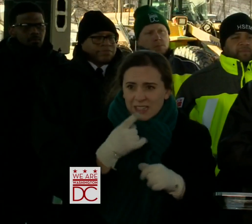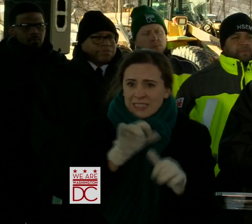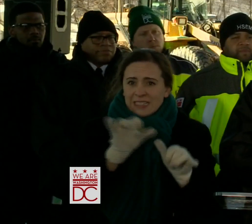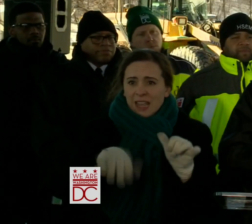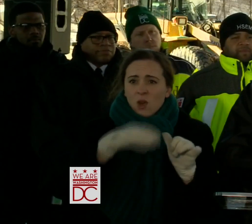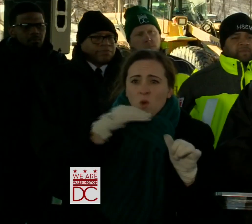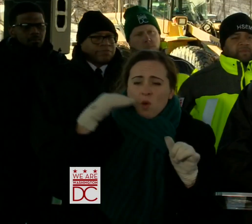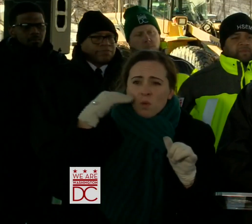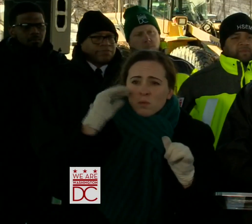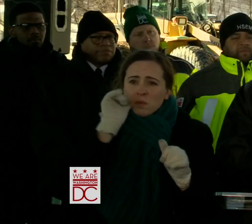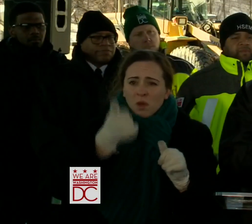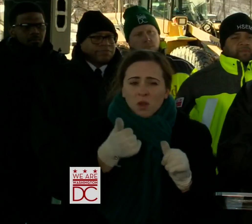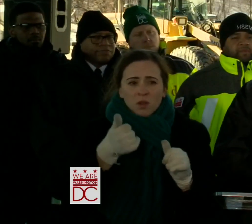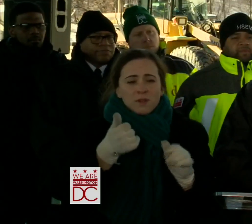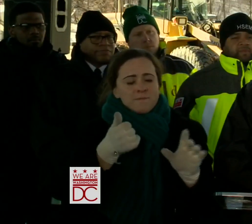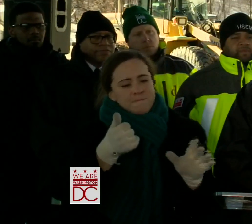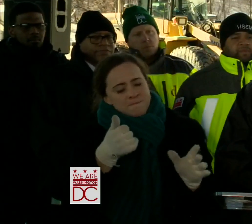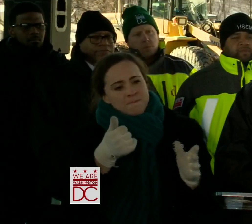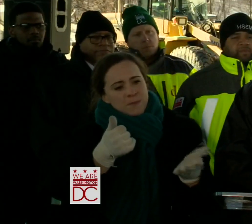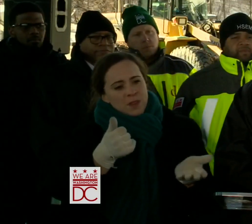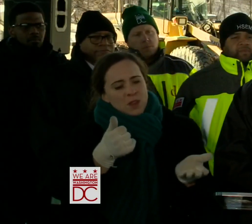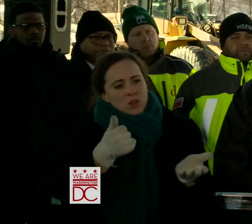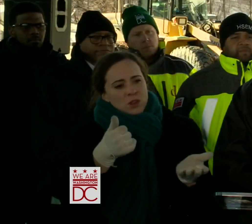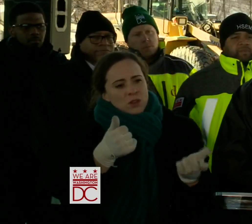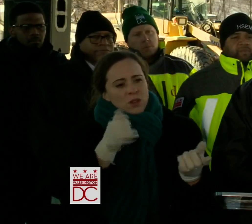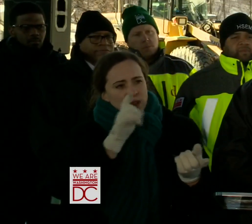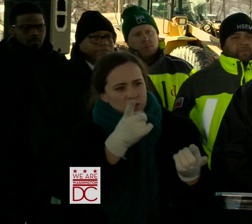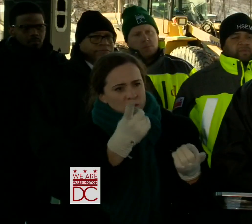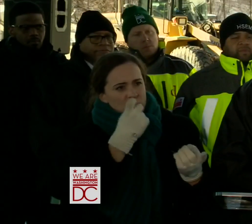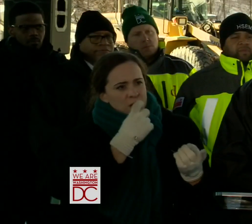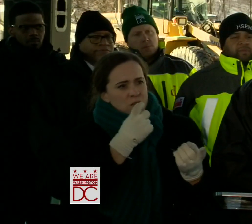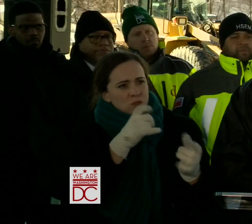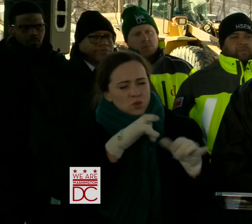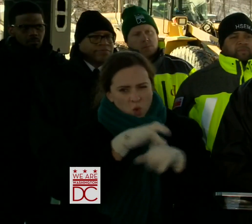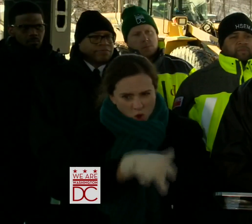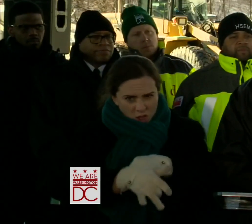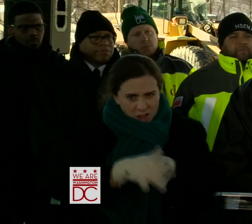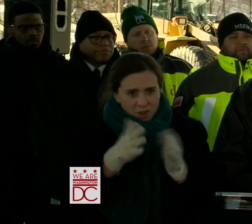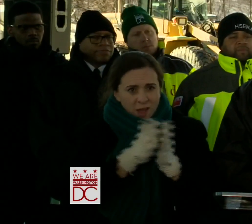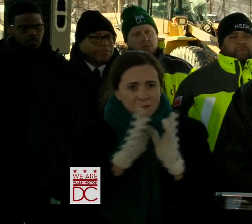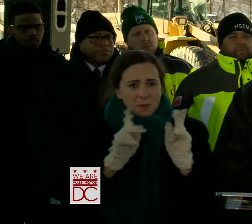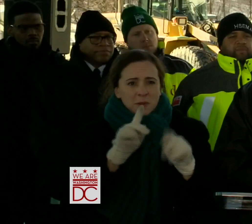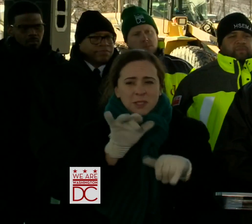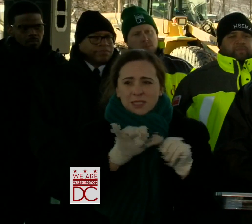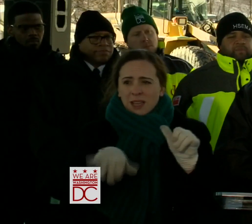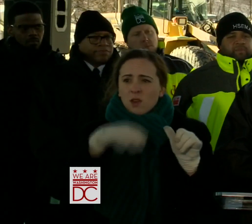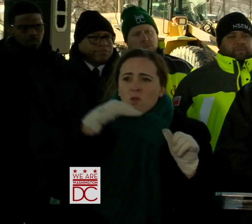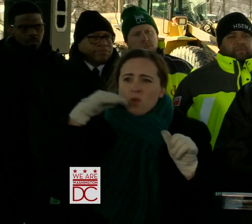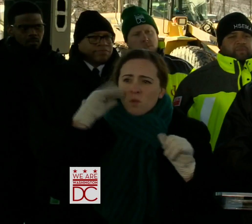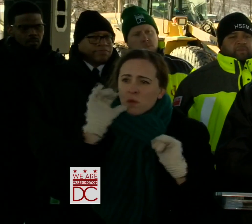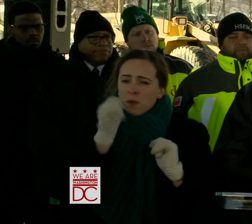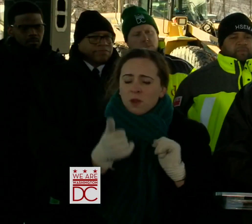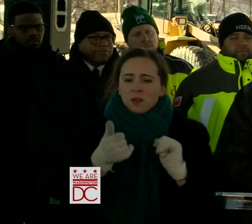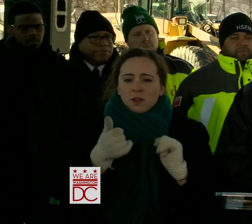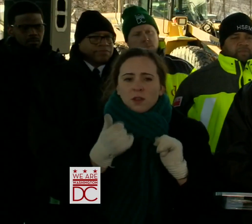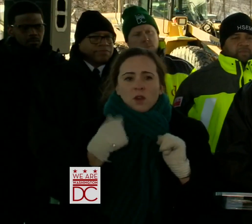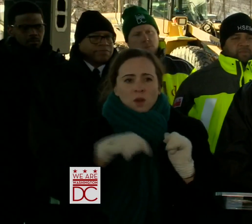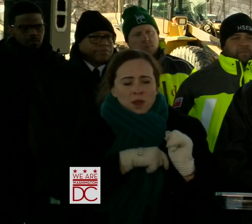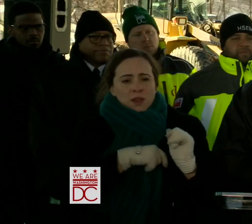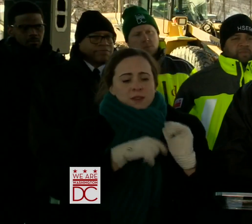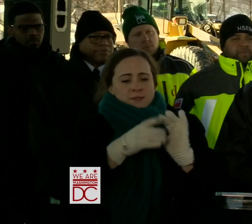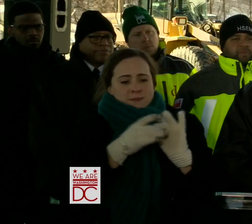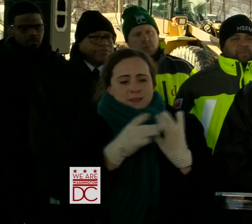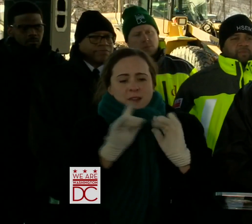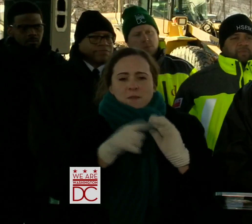work done? We briefed out earlier. The question was, is it too early to ask folks to stay home tomorrow? As we briefed out with the